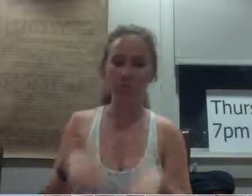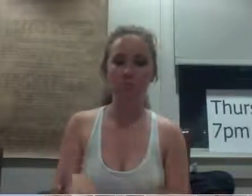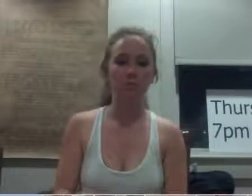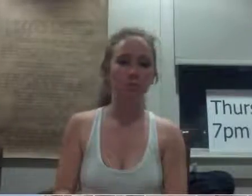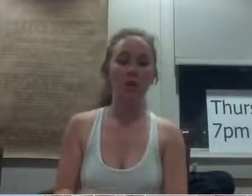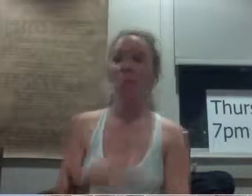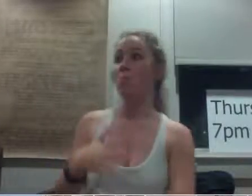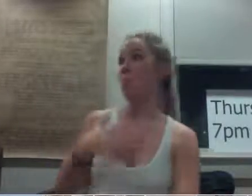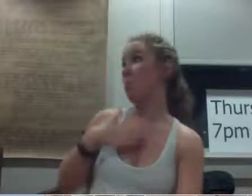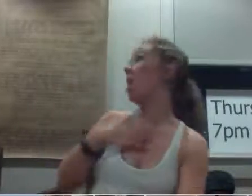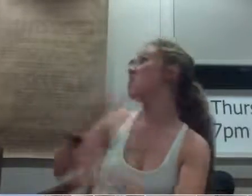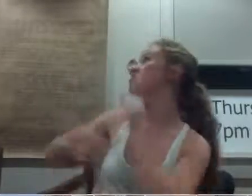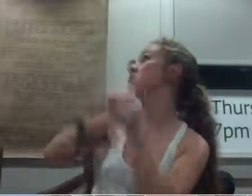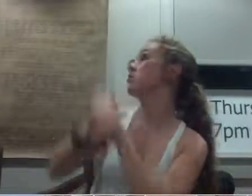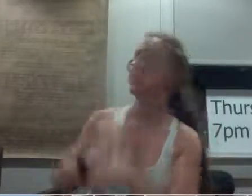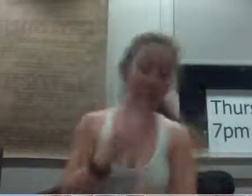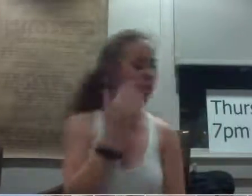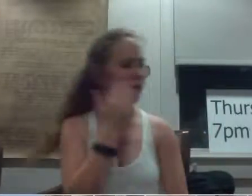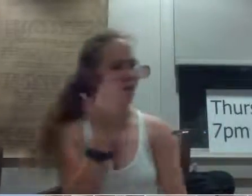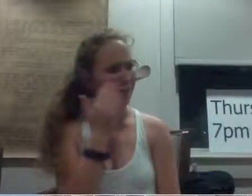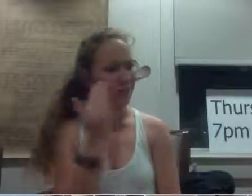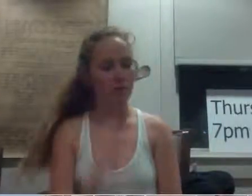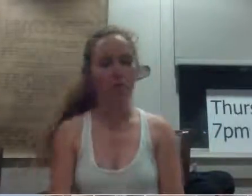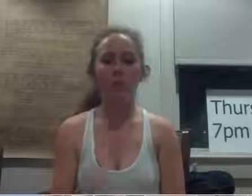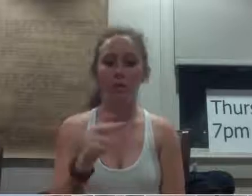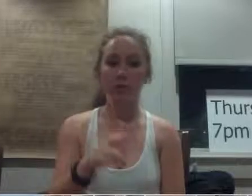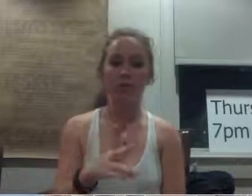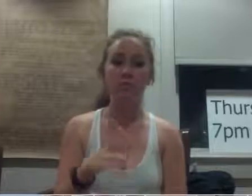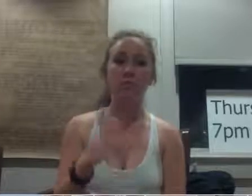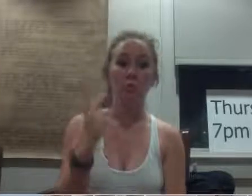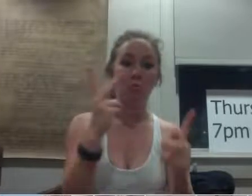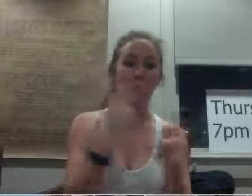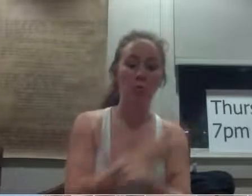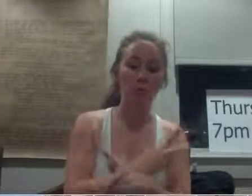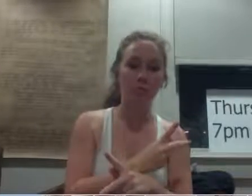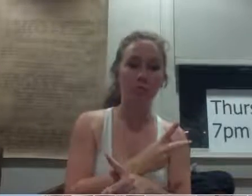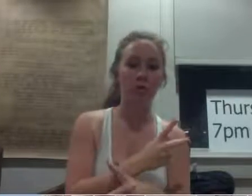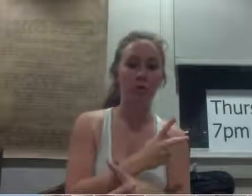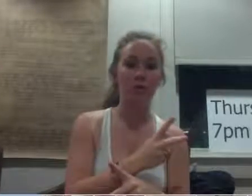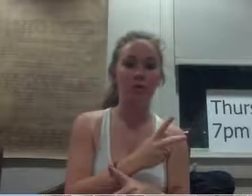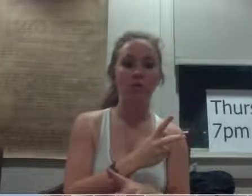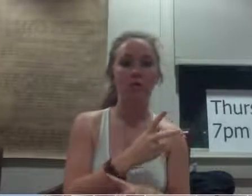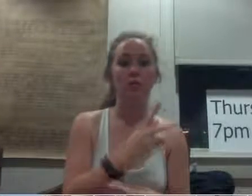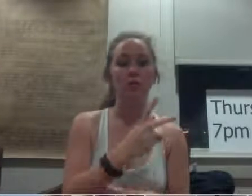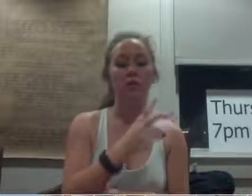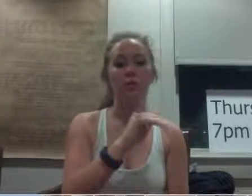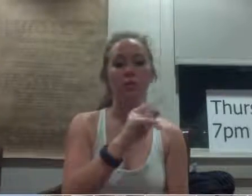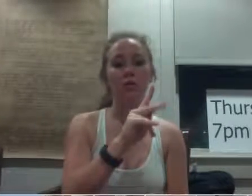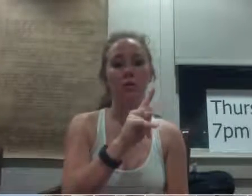just depends. Mine's annually. Oh, I know. So if you calculate that,